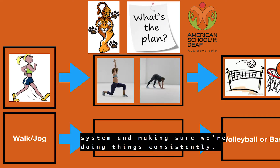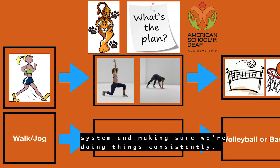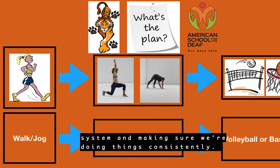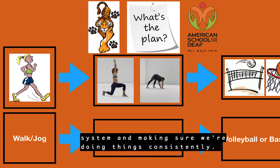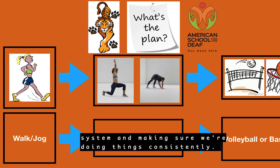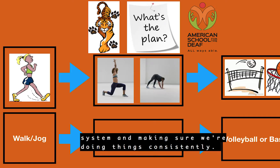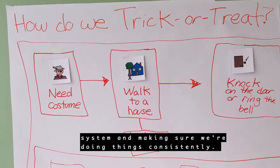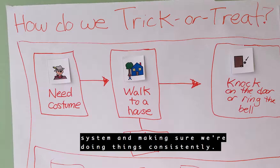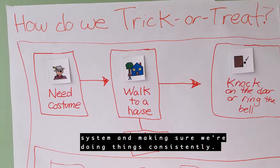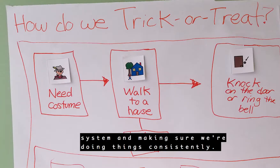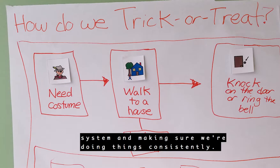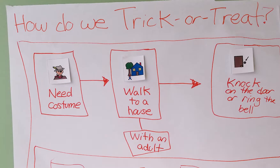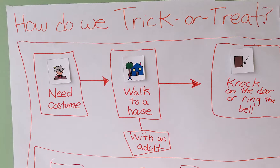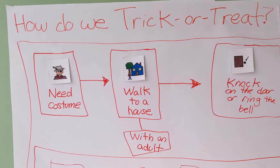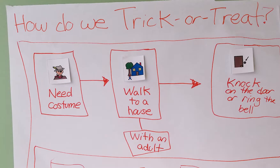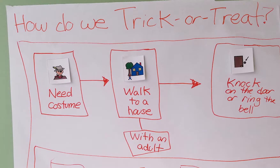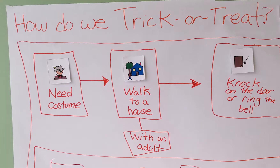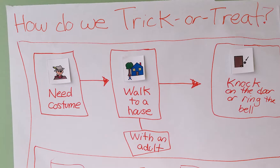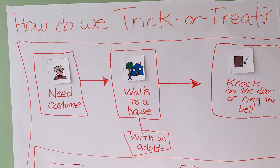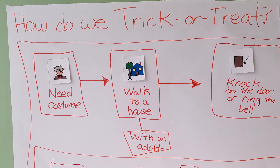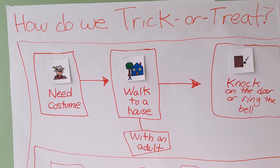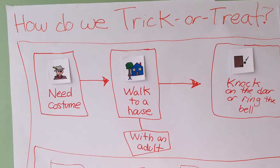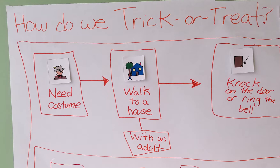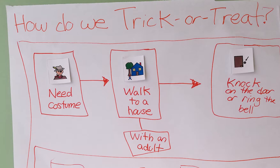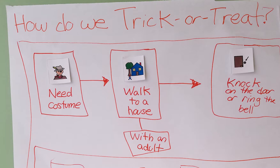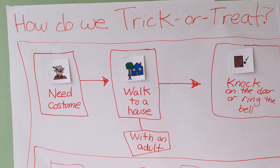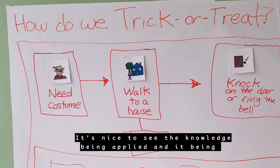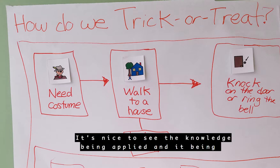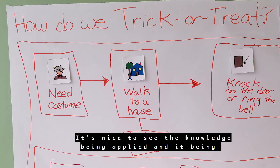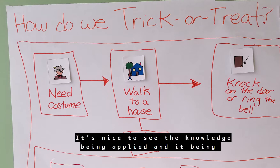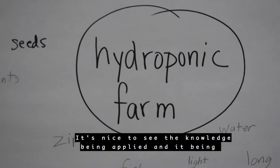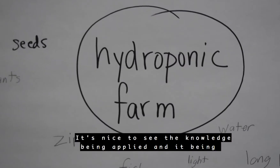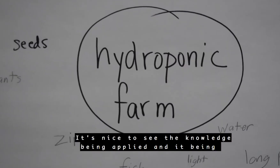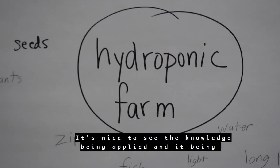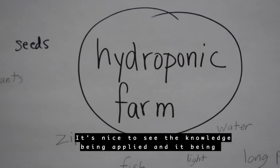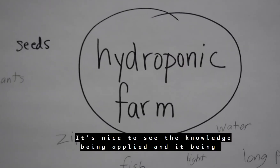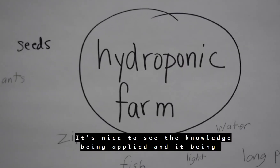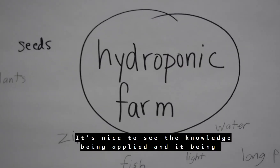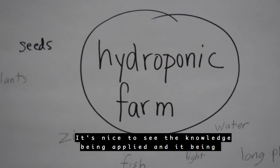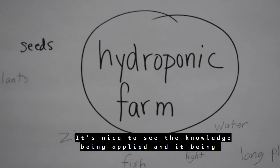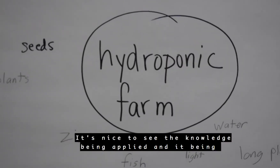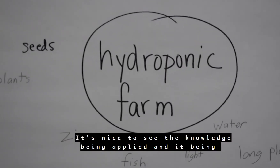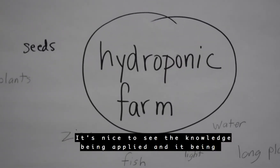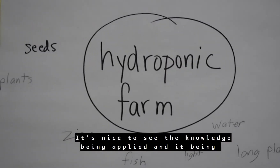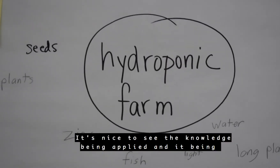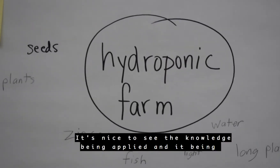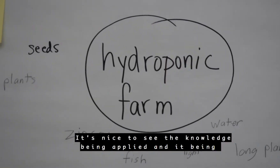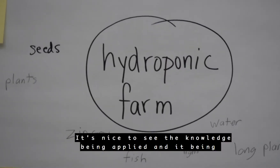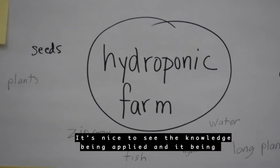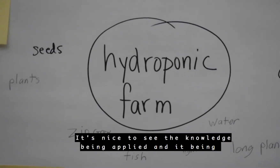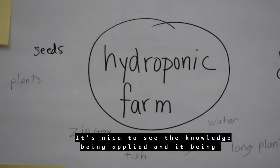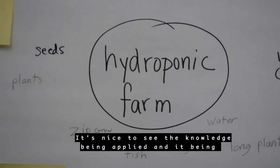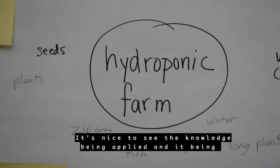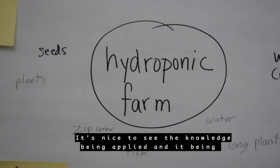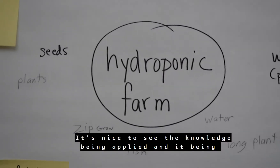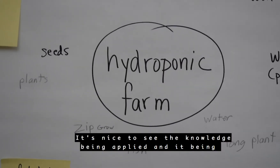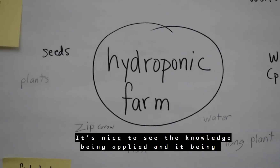doing things consistently. So it's nice to see the knowledge being applied and